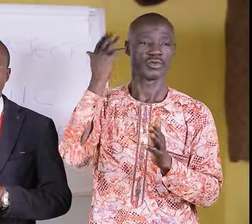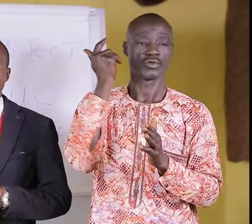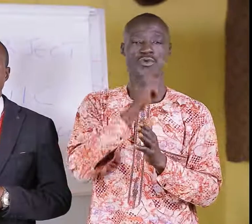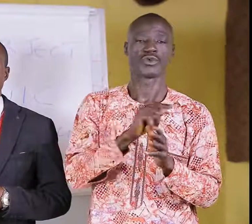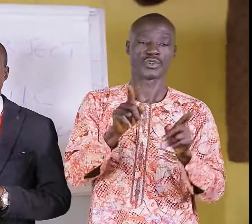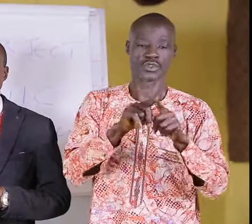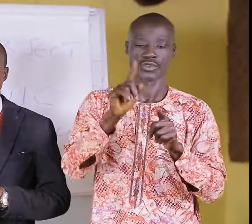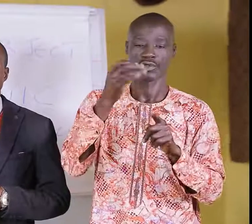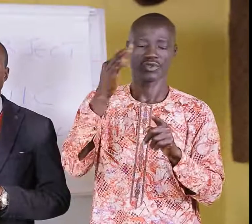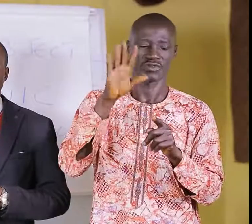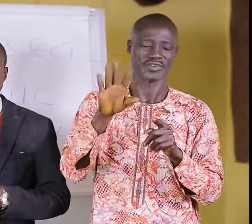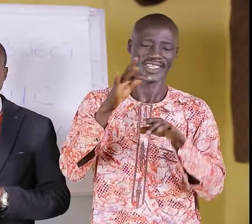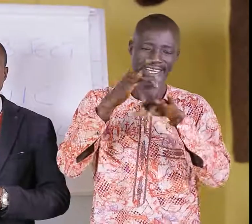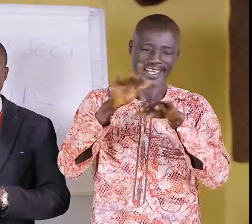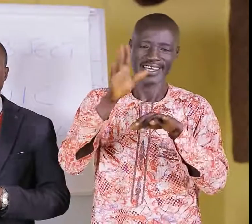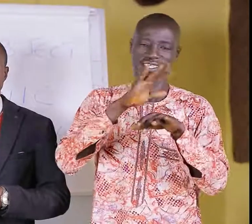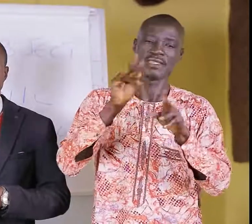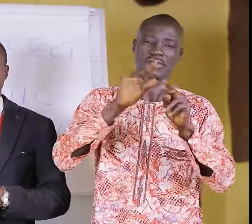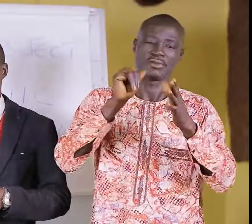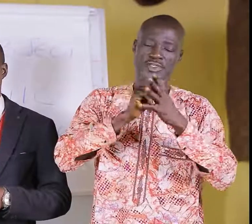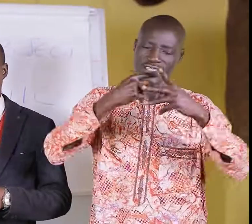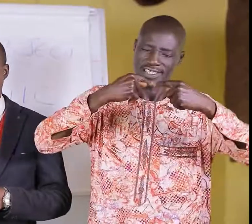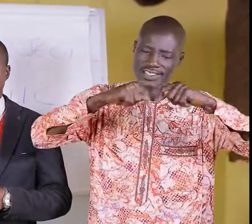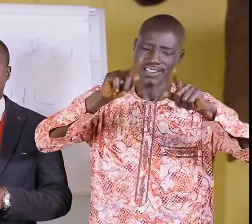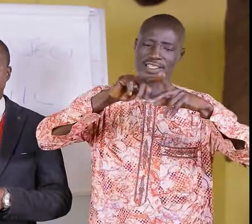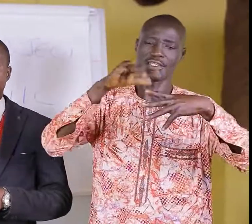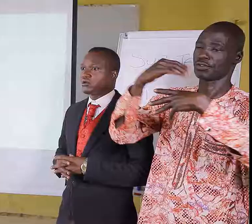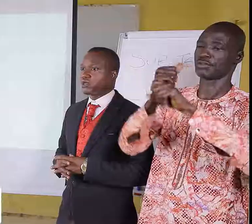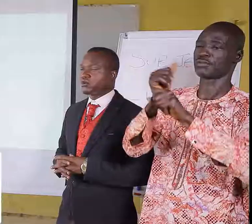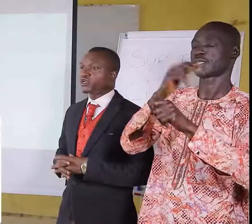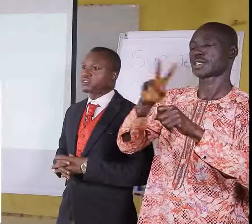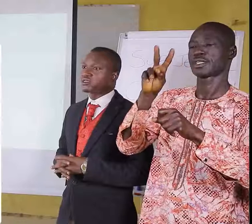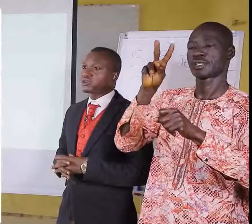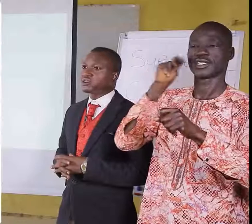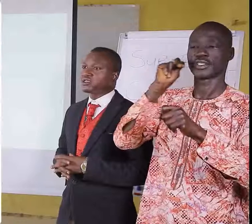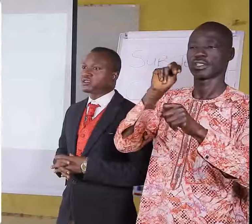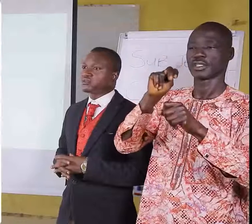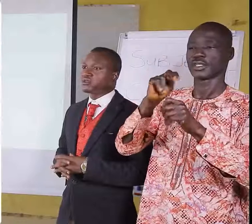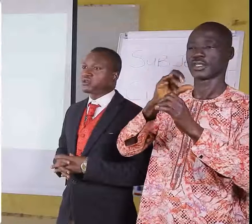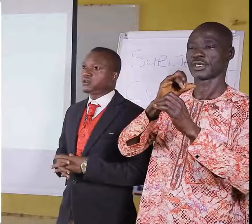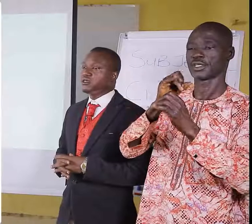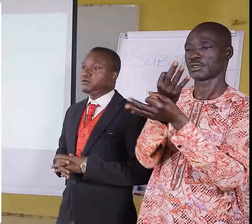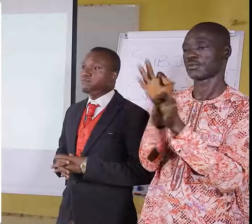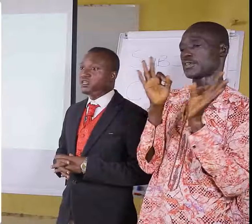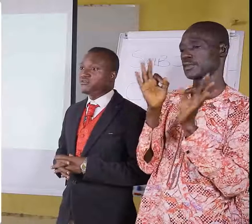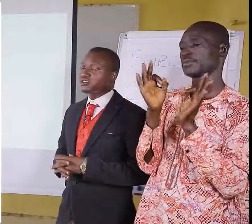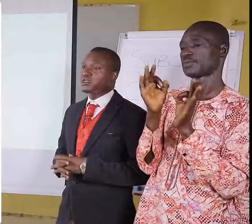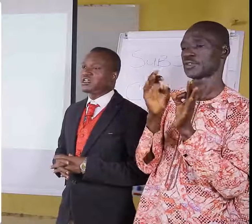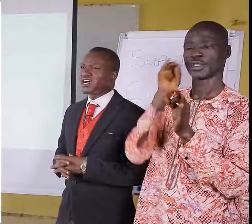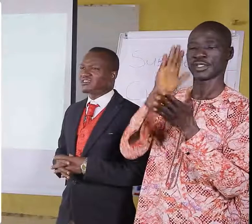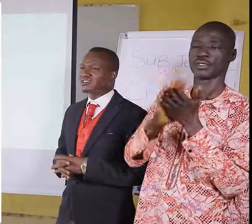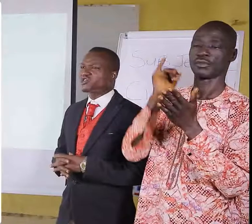was also one of the early nationalists that this great country has produced. And don't forget that he